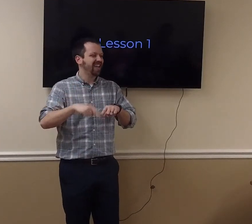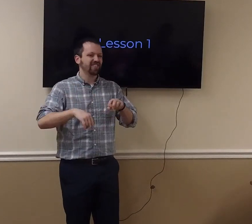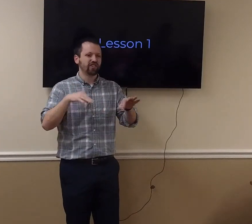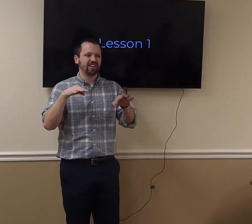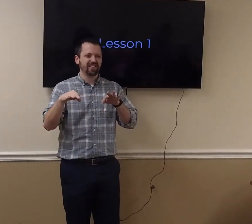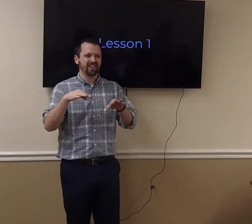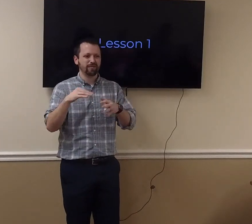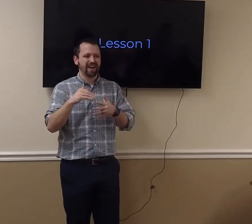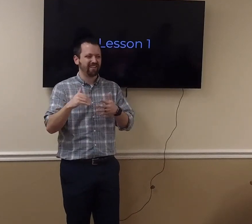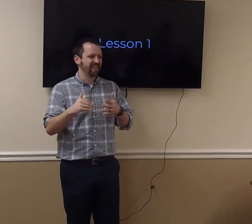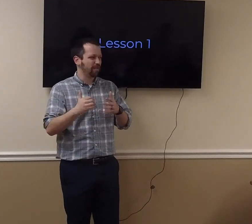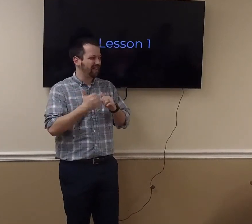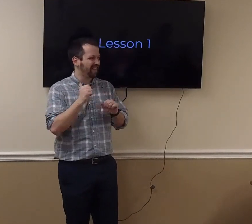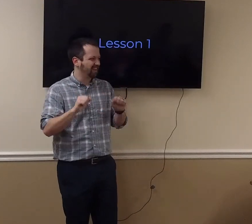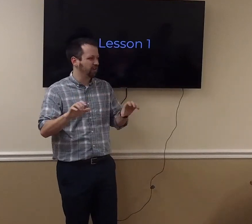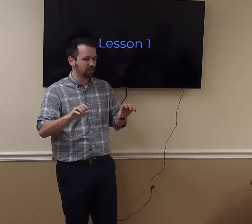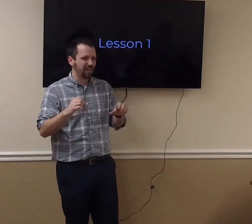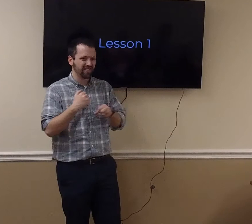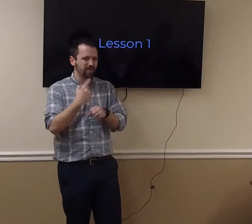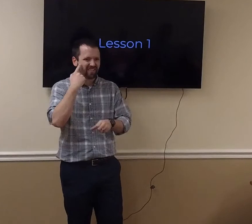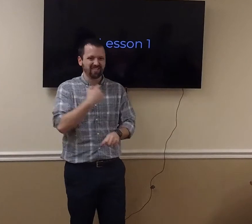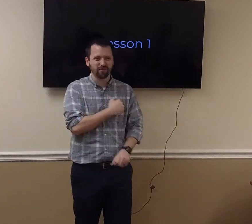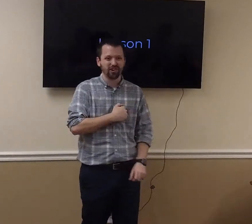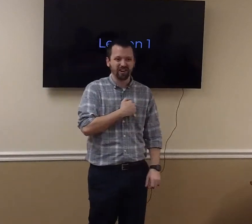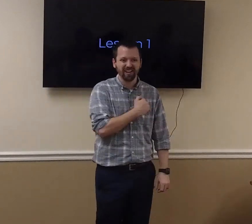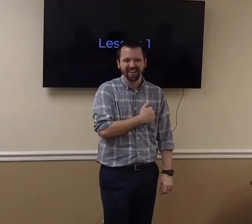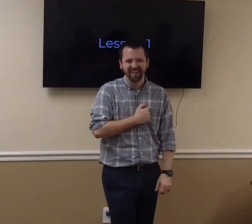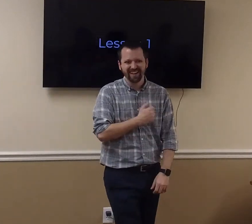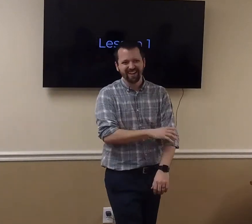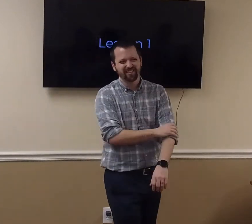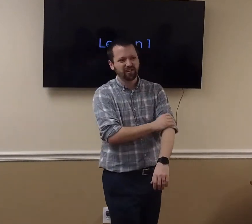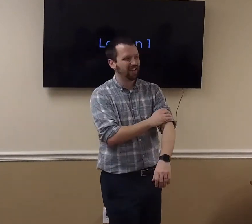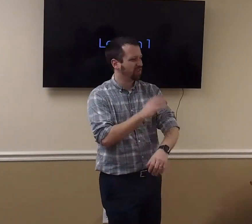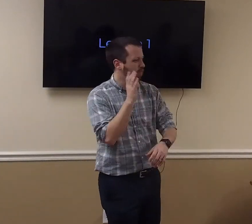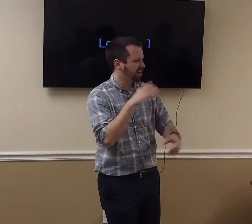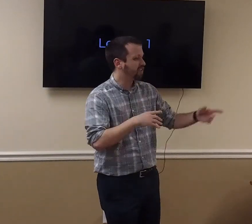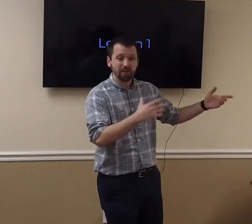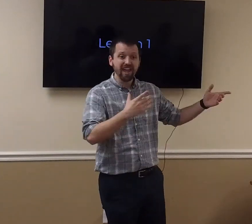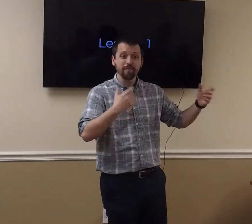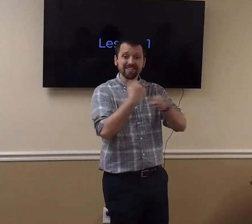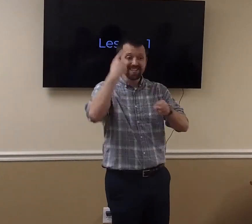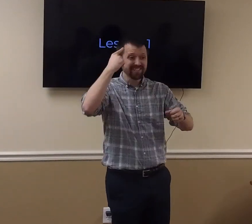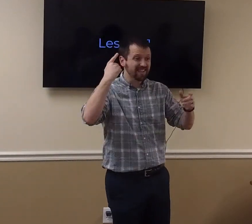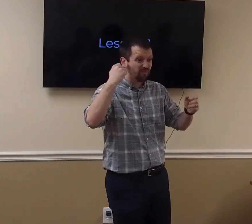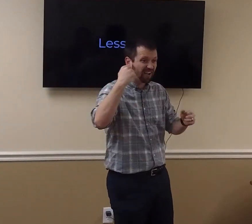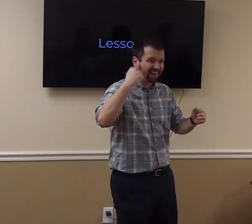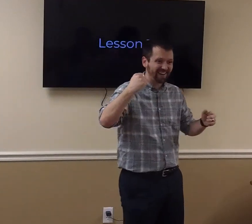can't articulate the pattern. That's the best I can do. So if that doesn't make sense, I'm sorry. That makes sense. It's a weird. So hey, it made sense to someone.